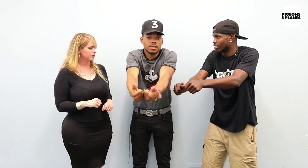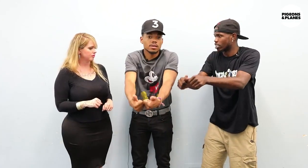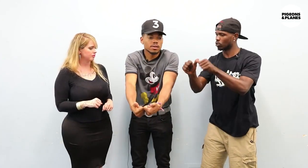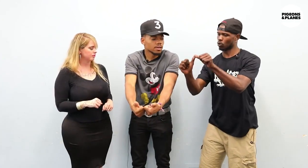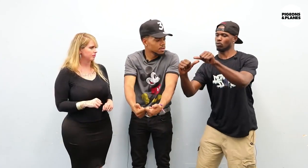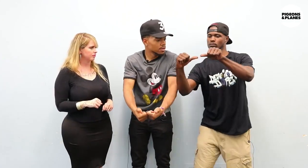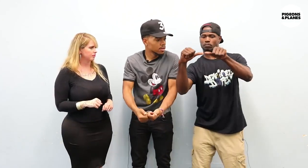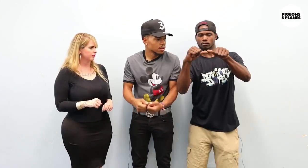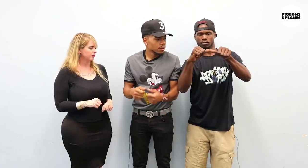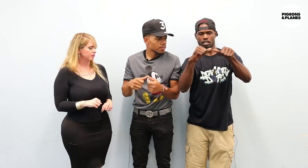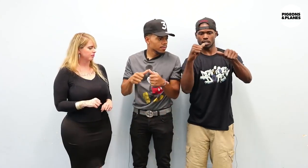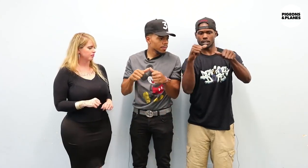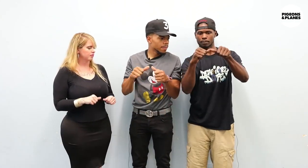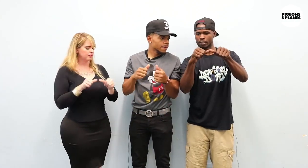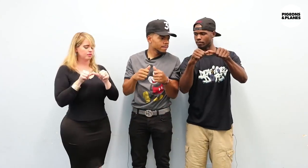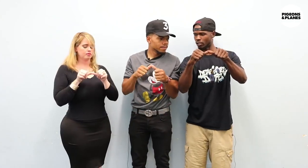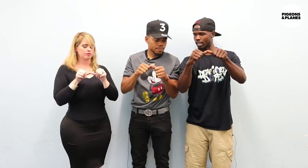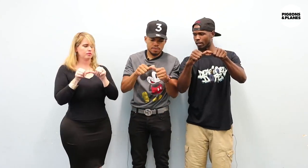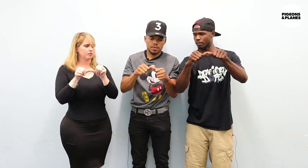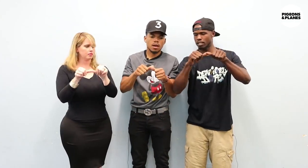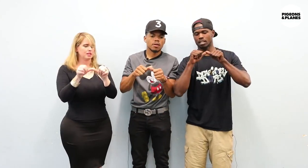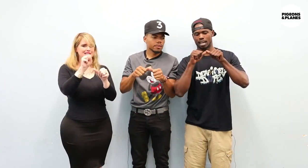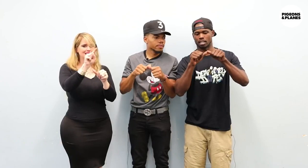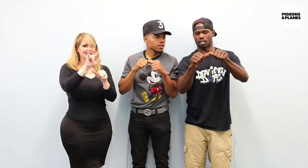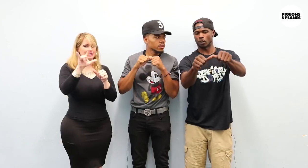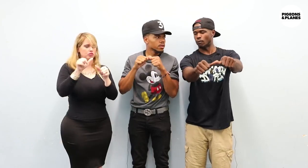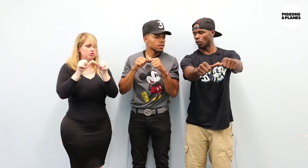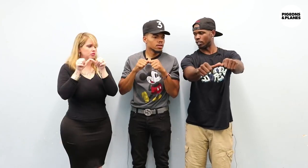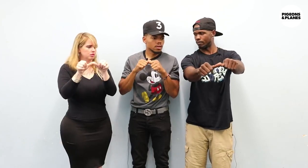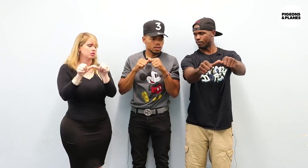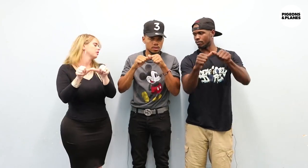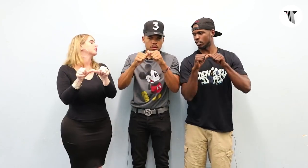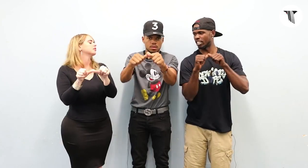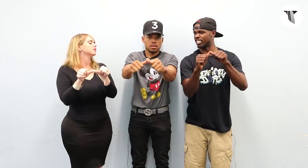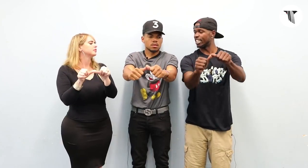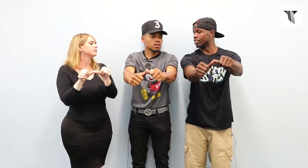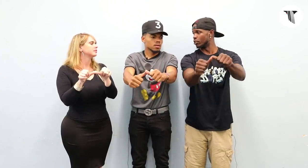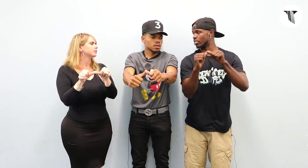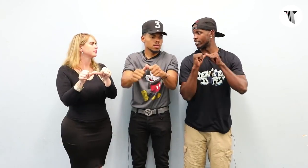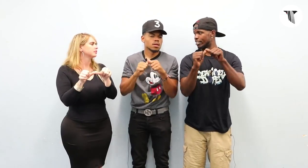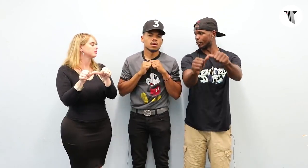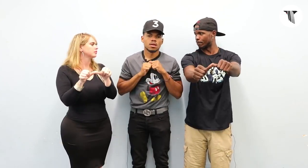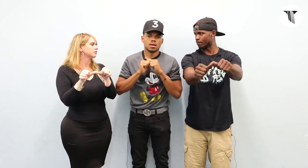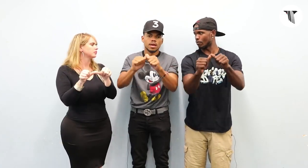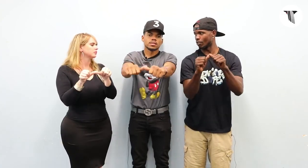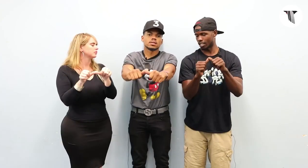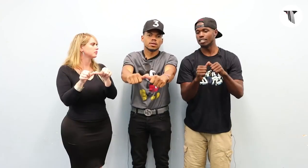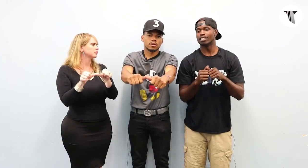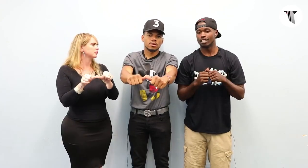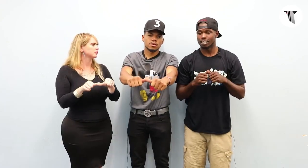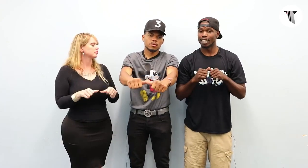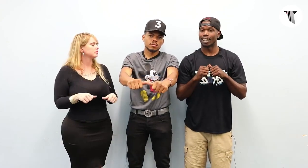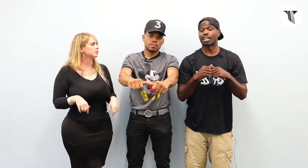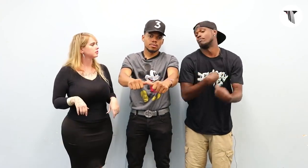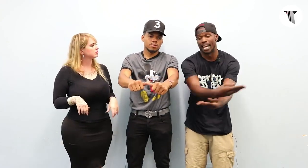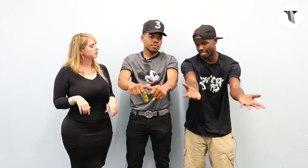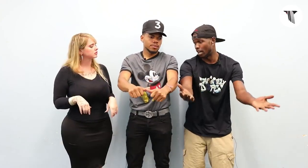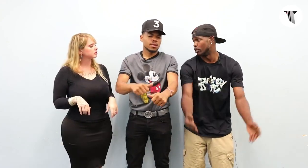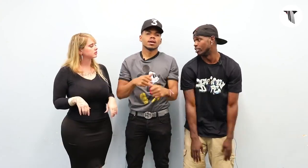I still. Found thumb on top. All right. And go forward. Continue. Still. I still. Tap that music.